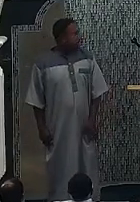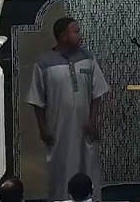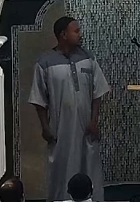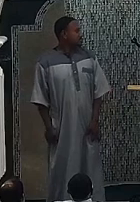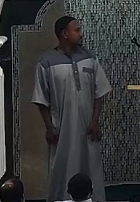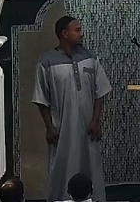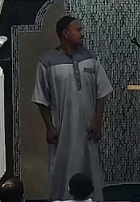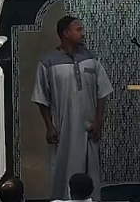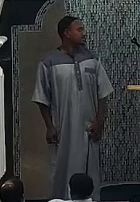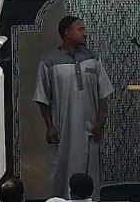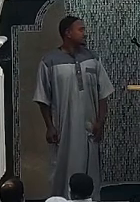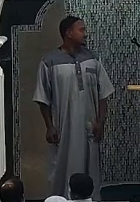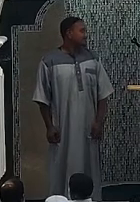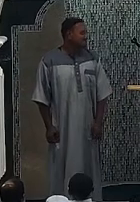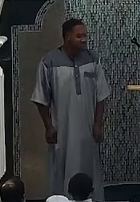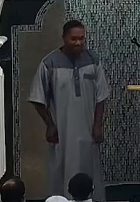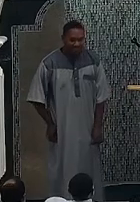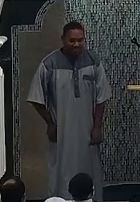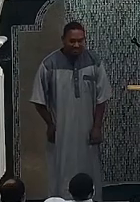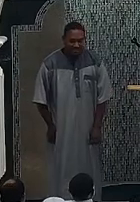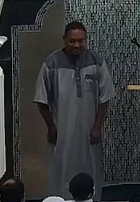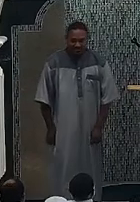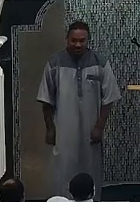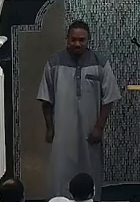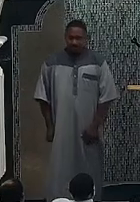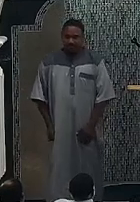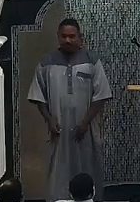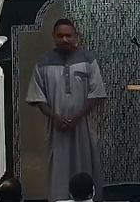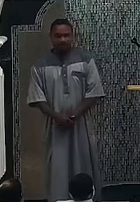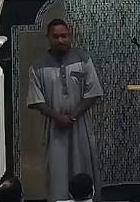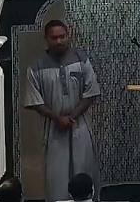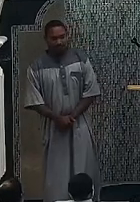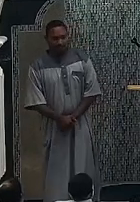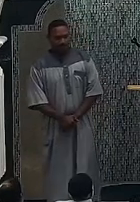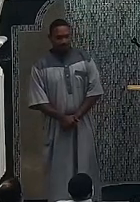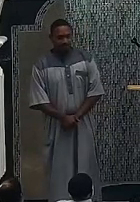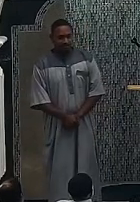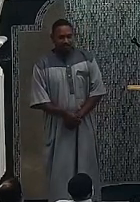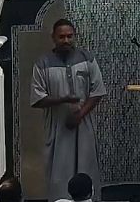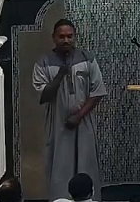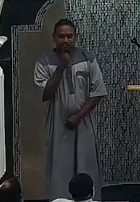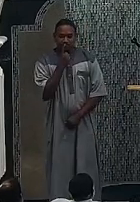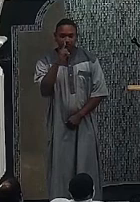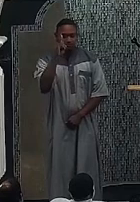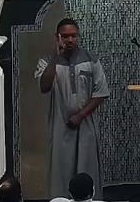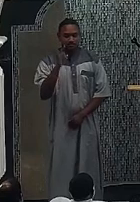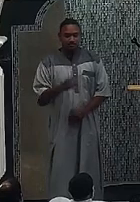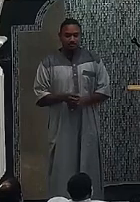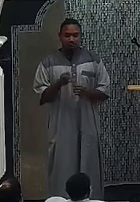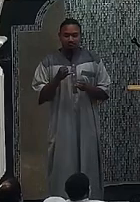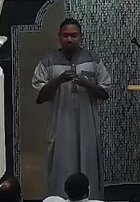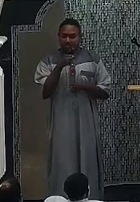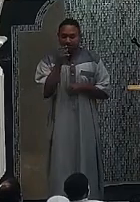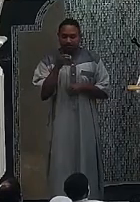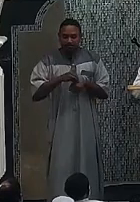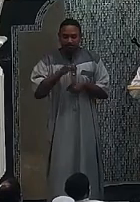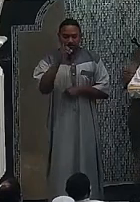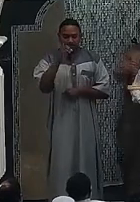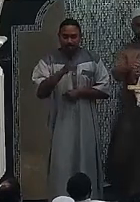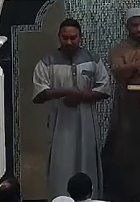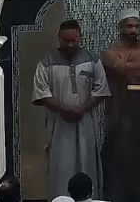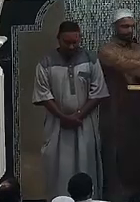Bismillahirrahmanirrahim. Alhamdulillahi Rabbil Alameen. Wassalatu wassalamu ala ashrafil mursaleen. Sayyidina wa nabiyyina wa maulana